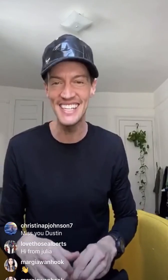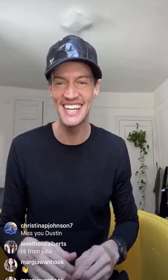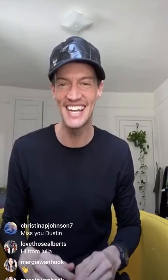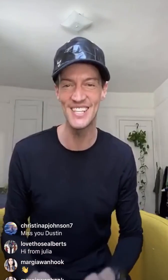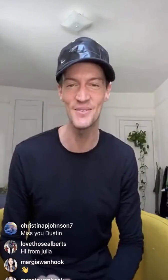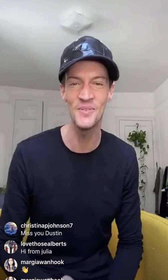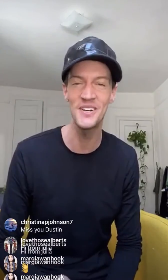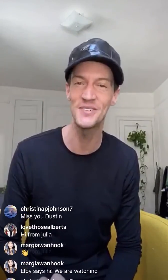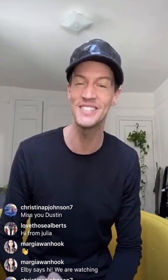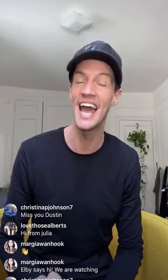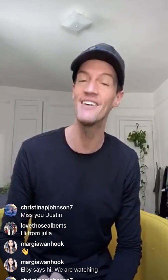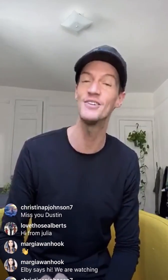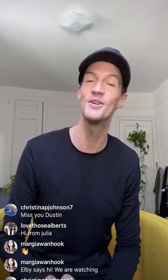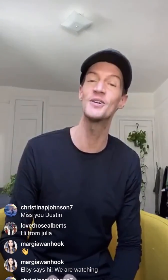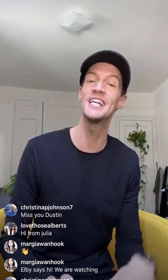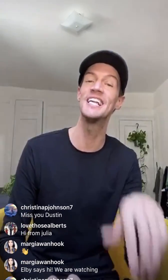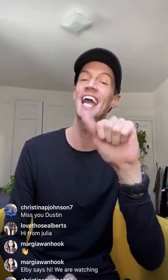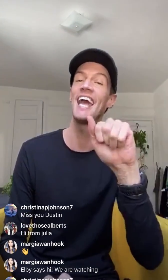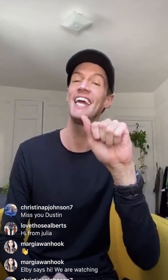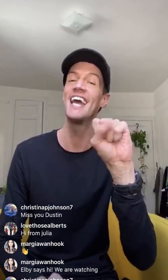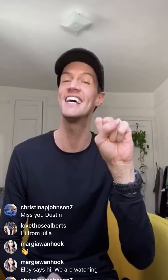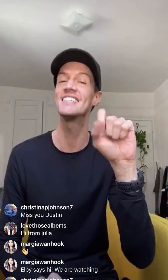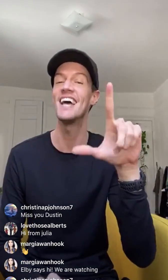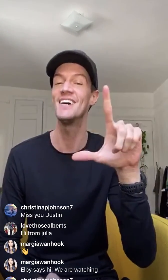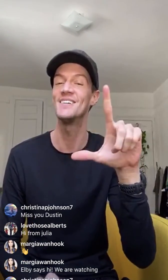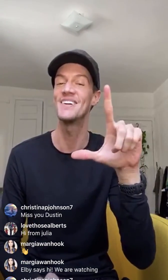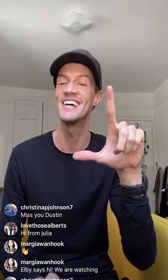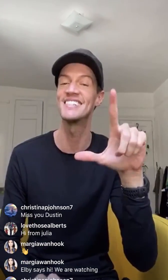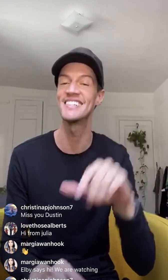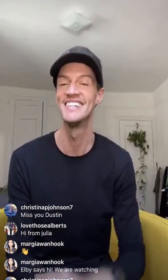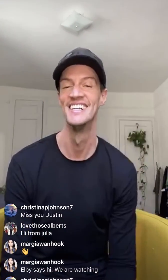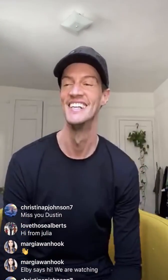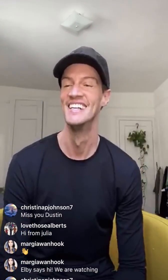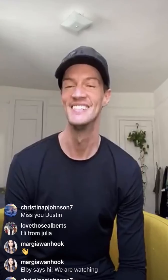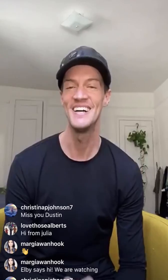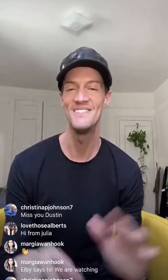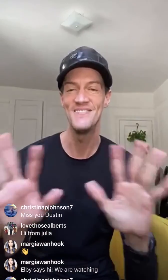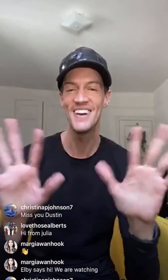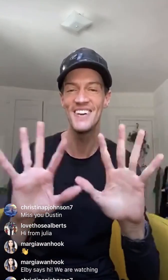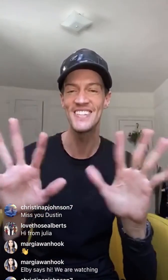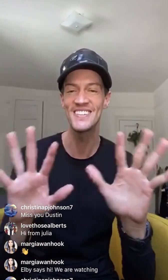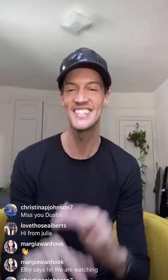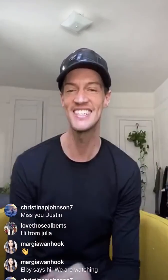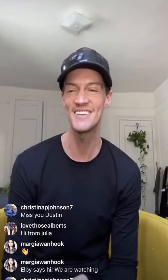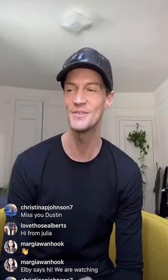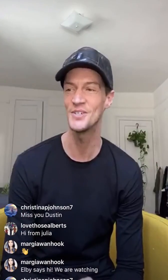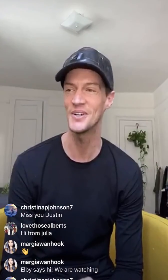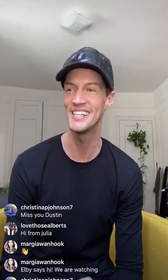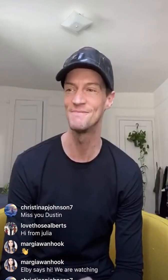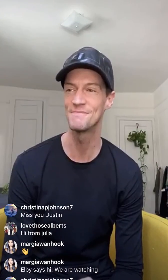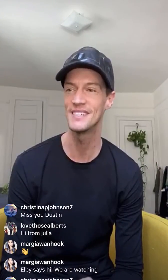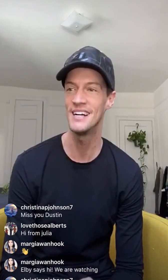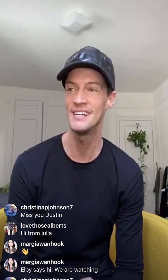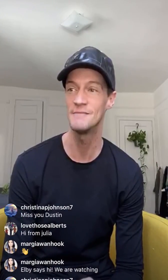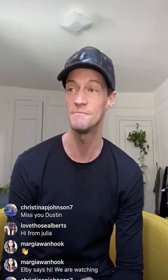kind of just suggesting kind of unscrewing something. So if you're going to Fix something, that's the